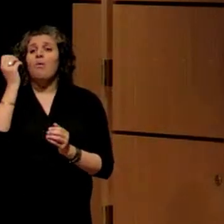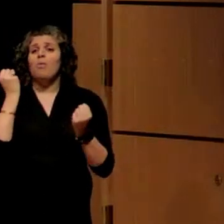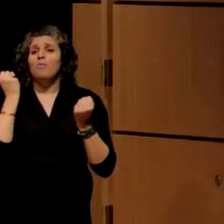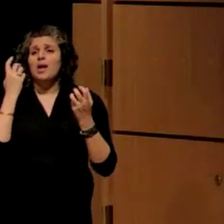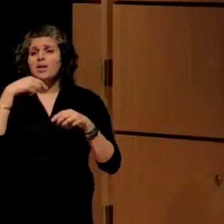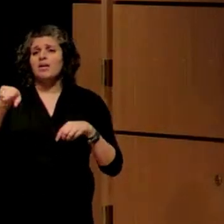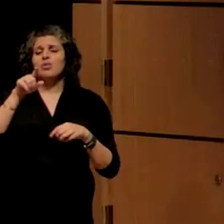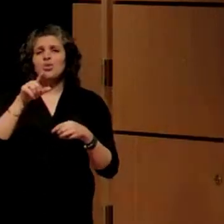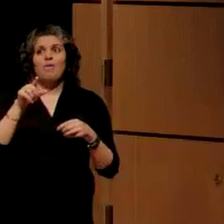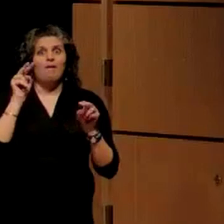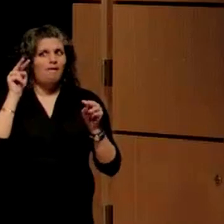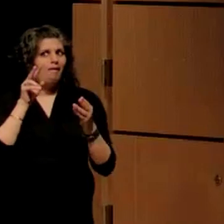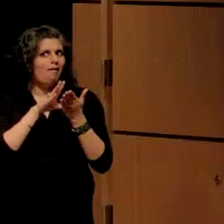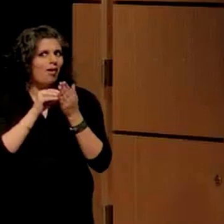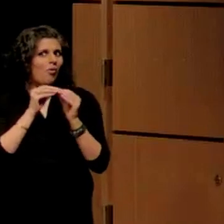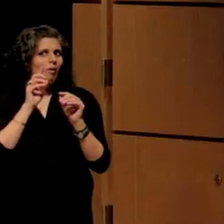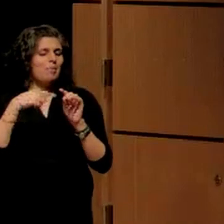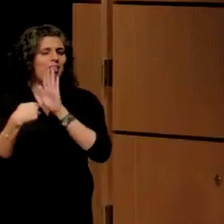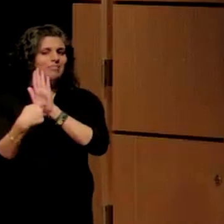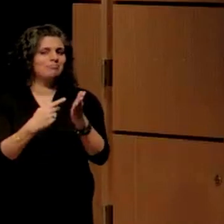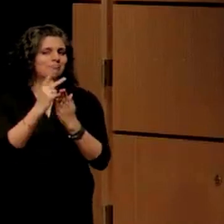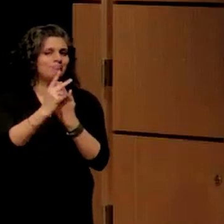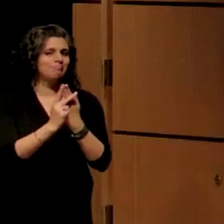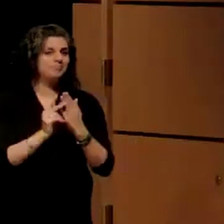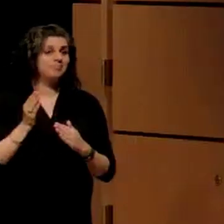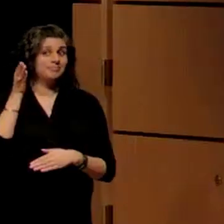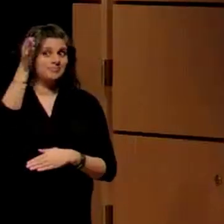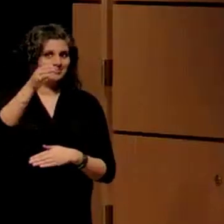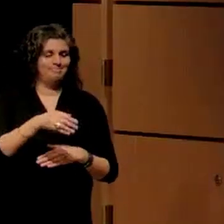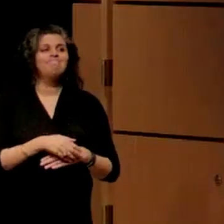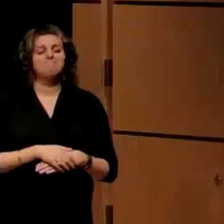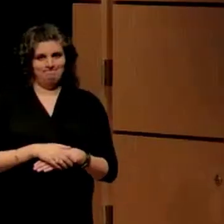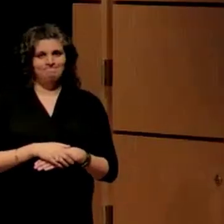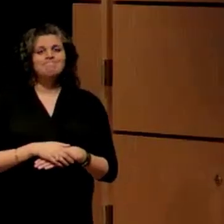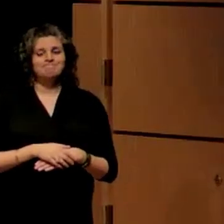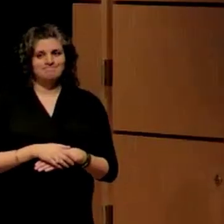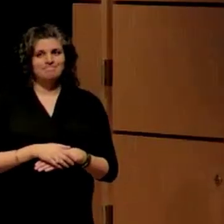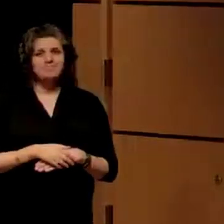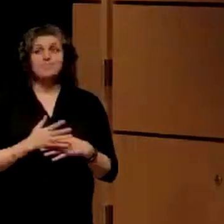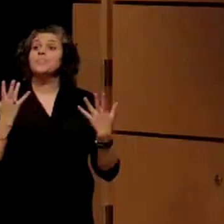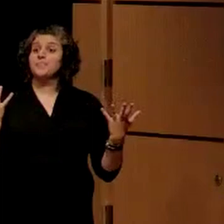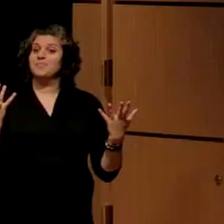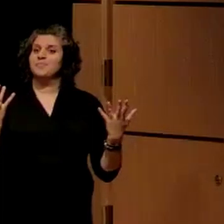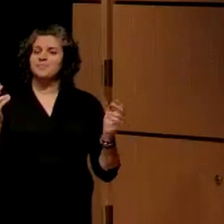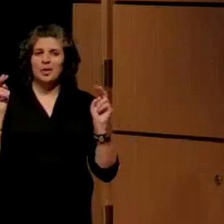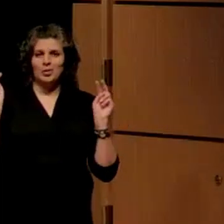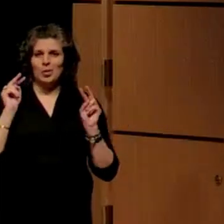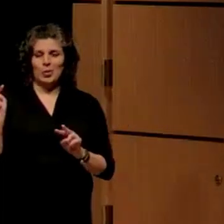you are looking forward to learning more about the exhibitions and programs that are coming in the next year and beyond. So let